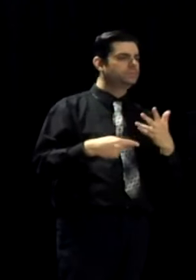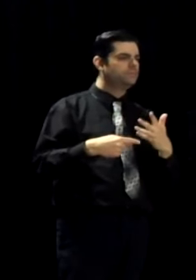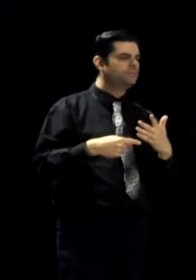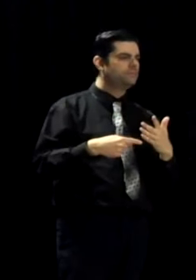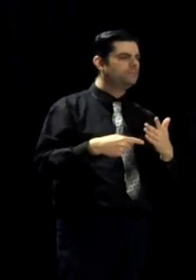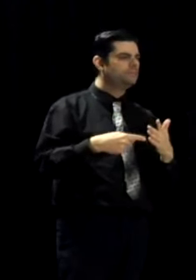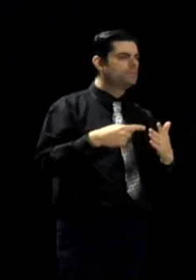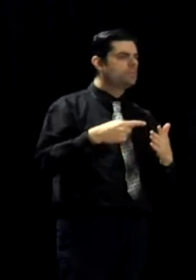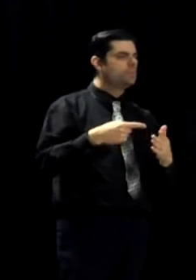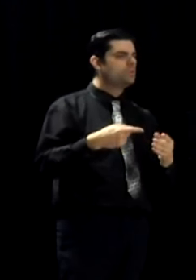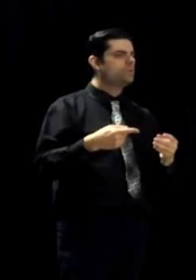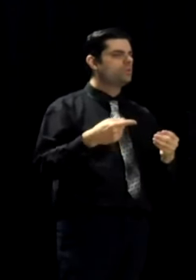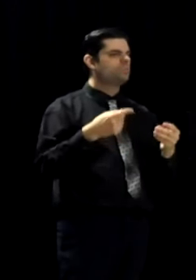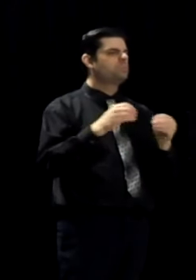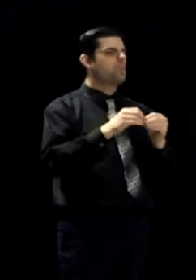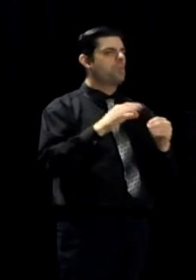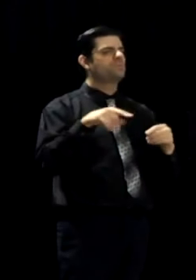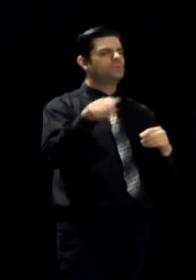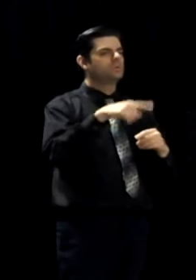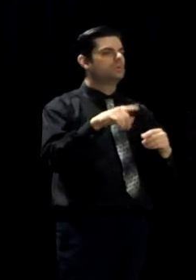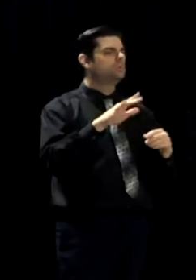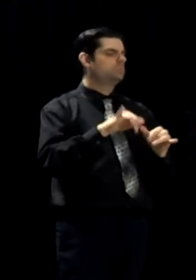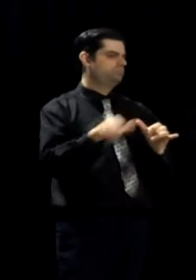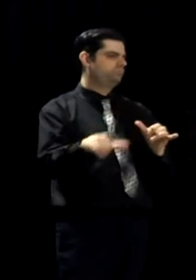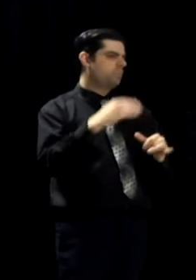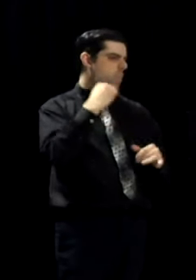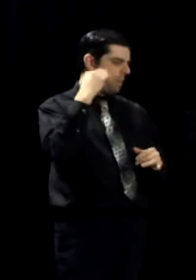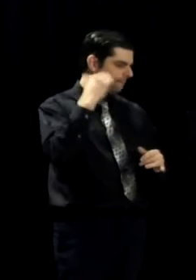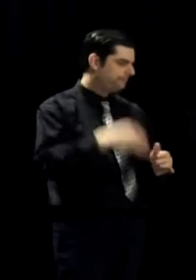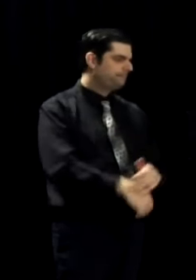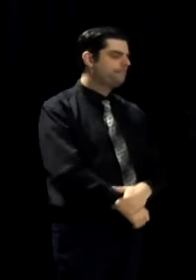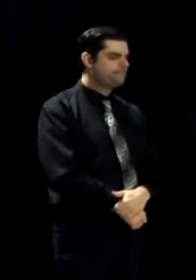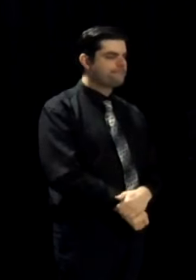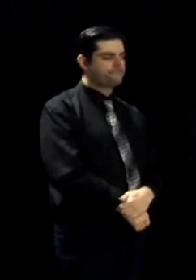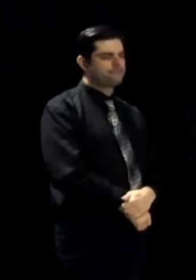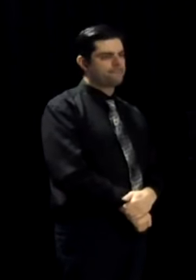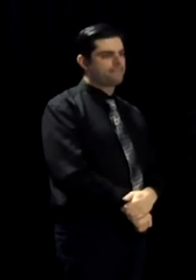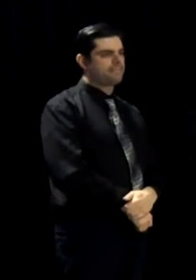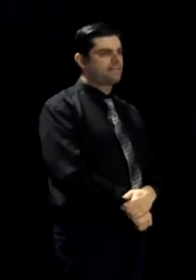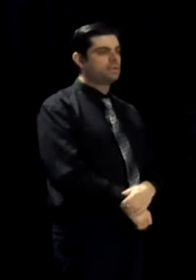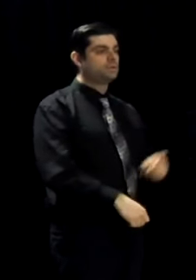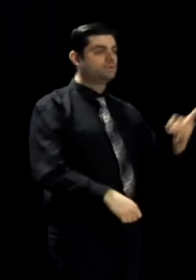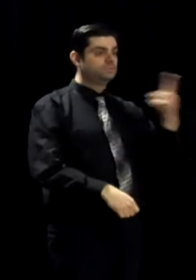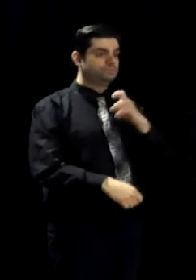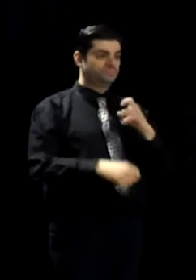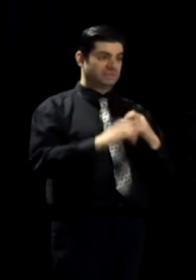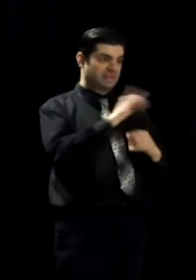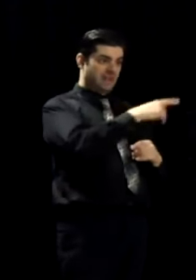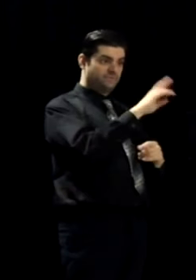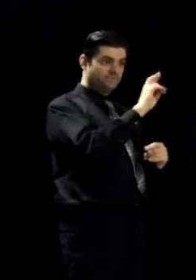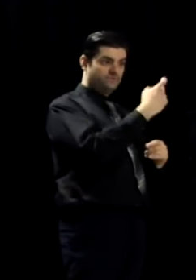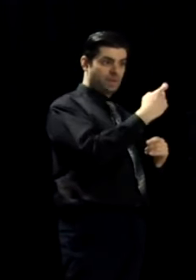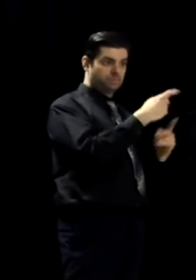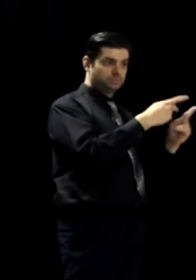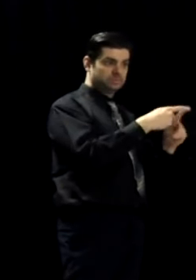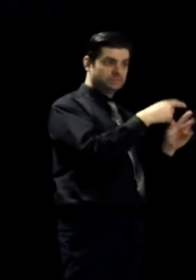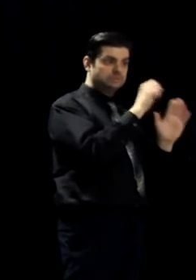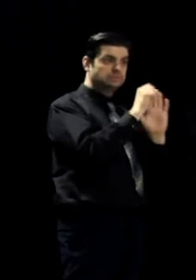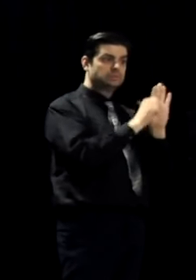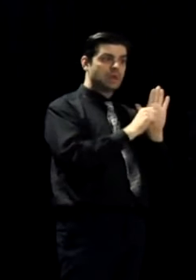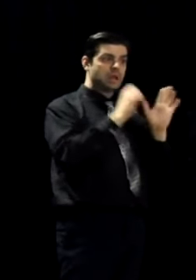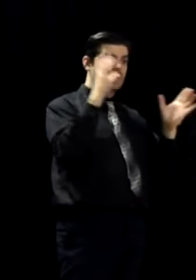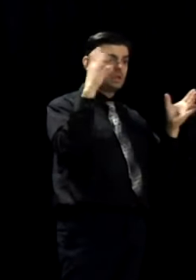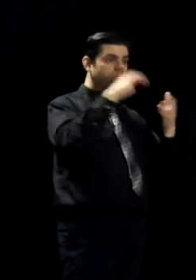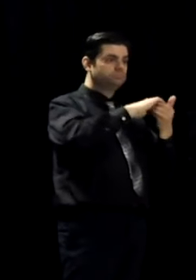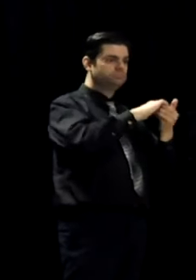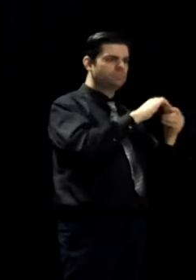supposed to be active and open? I don't. I think they're going to a boatload of them are going to come online as the test